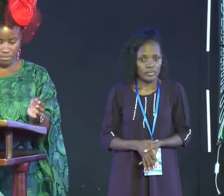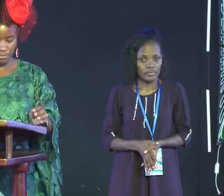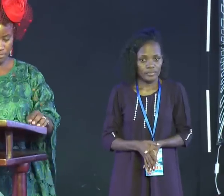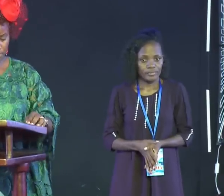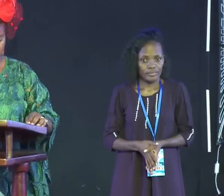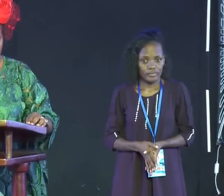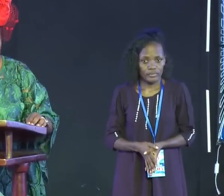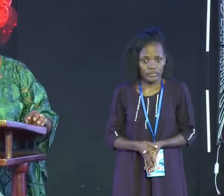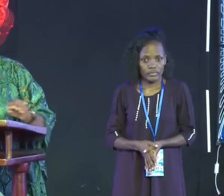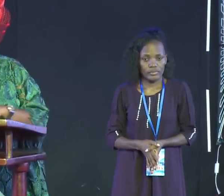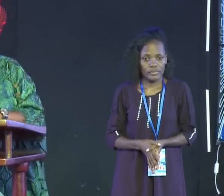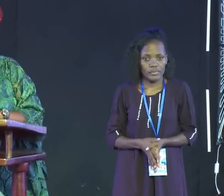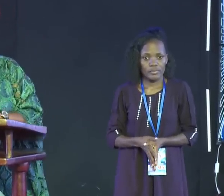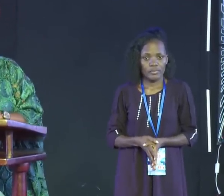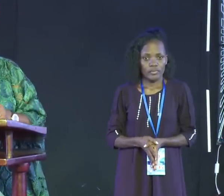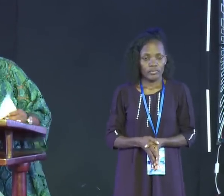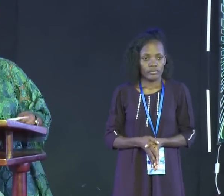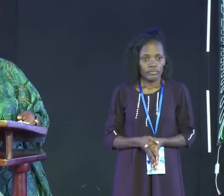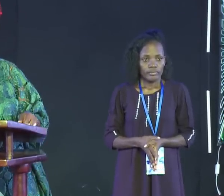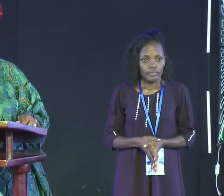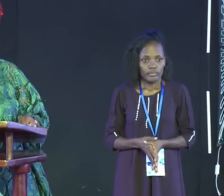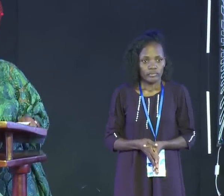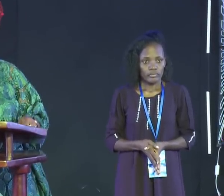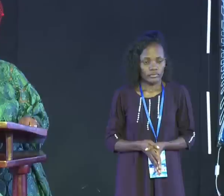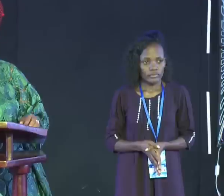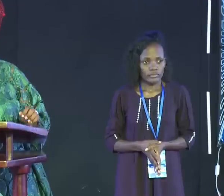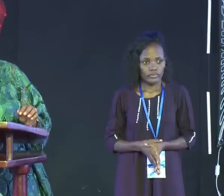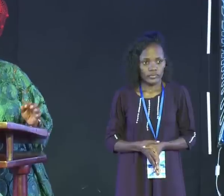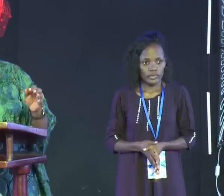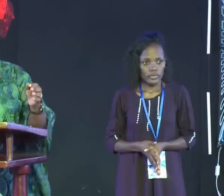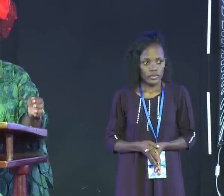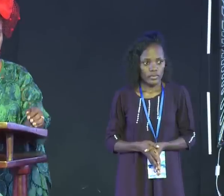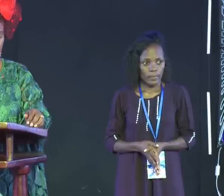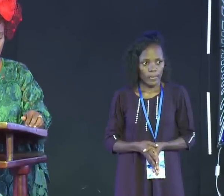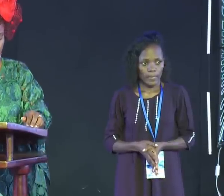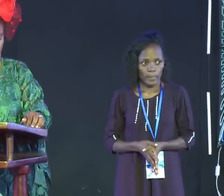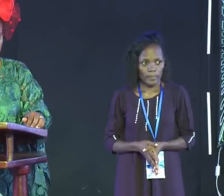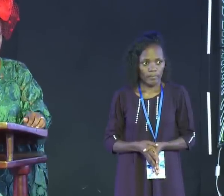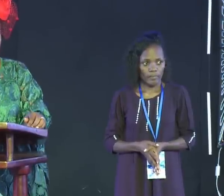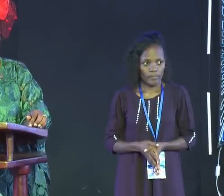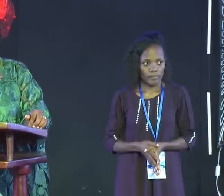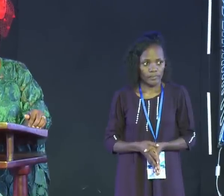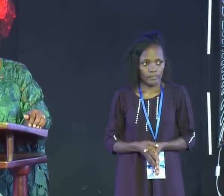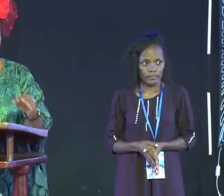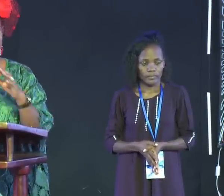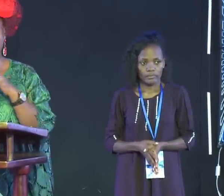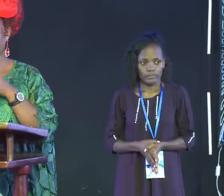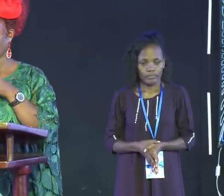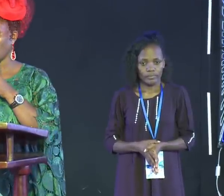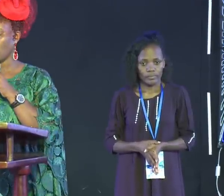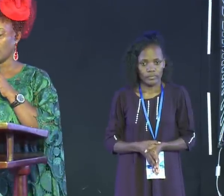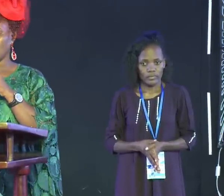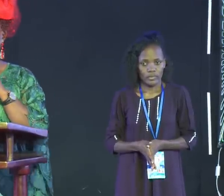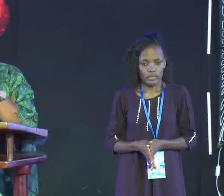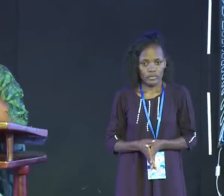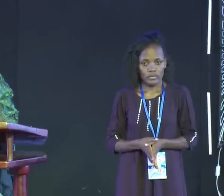but as you went further, it narrowed just like the other trap of the Japadolas we were told. Do not lose heart because we are